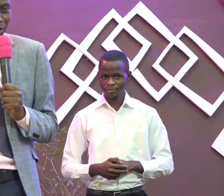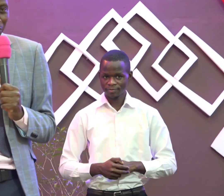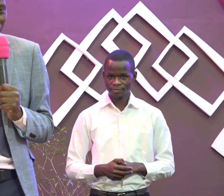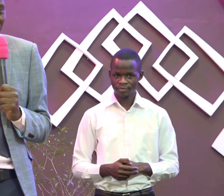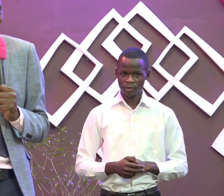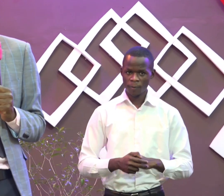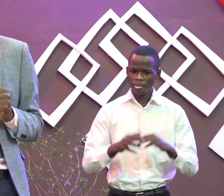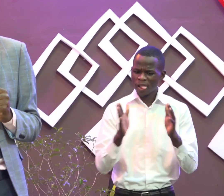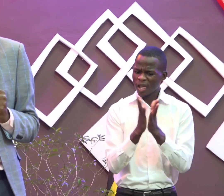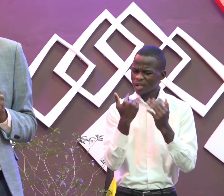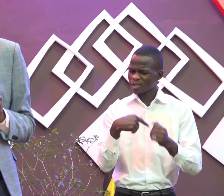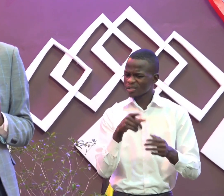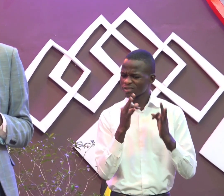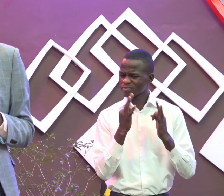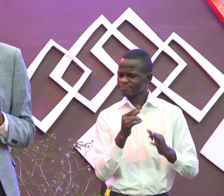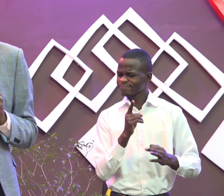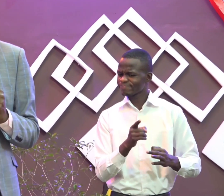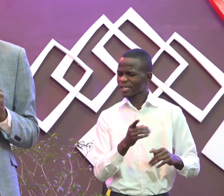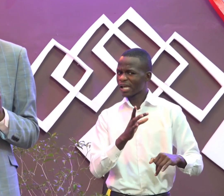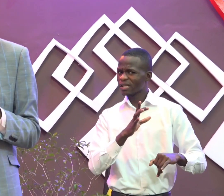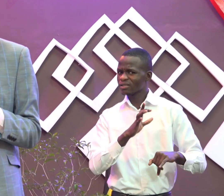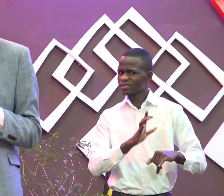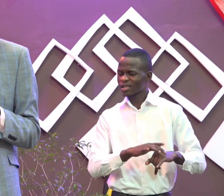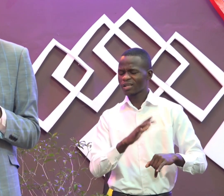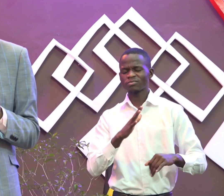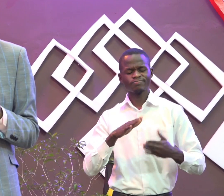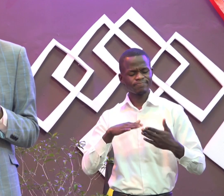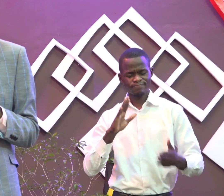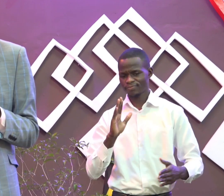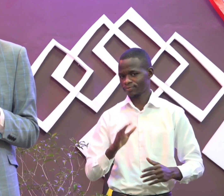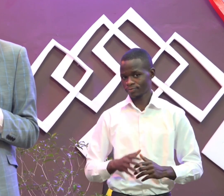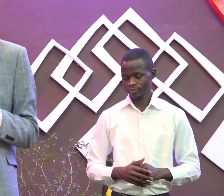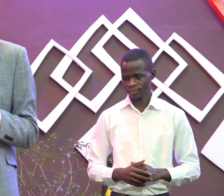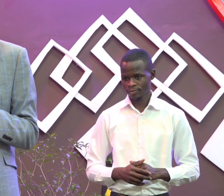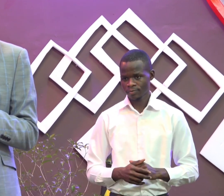this. Ekintu kino kyankwatako. This thing touched me so much